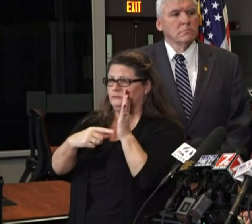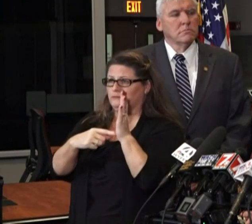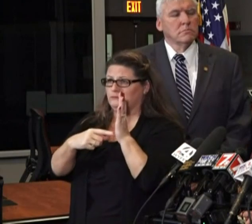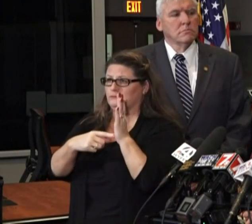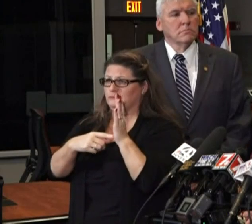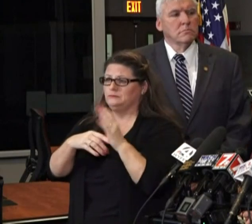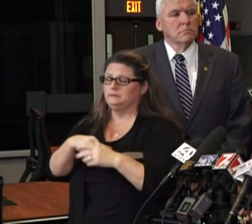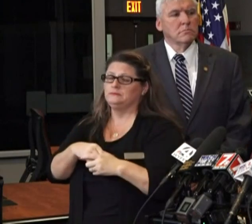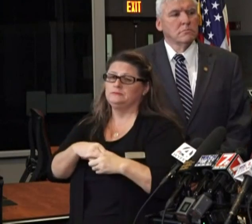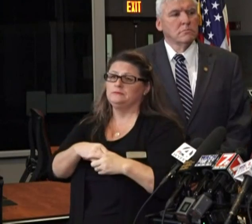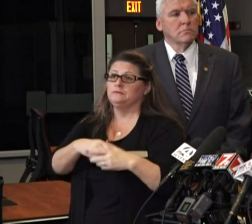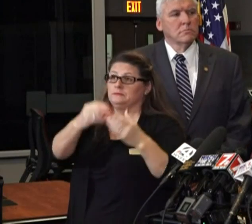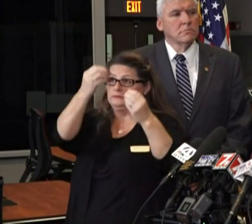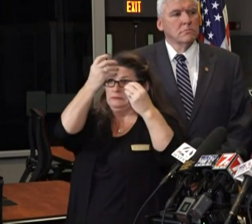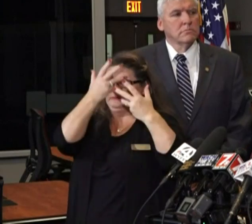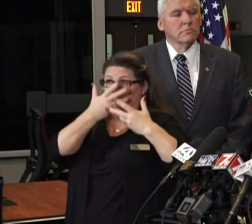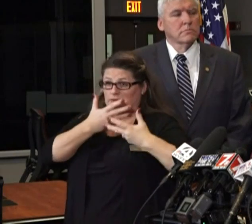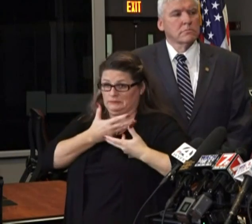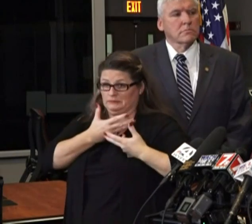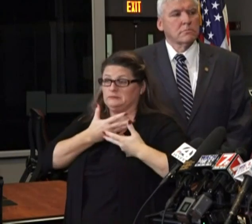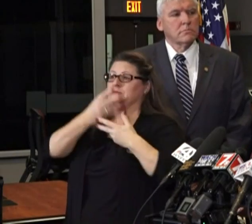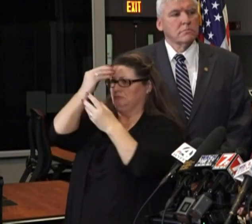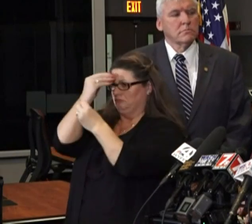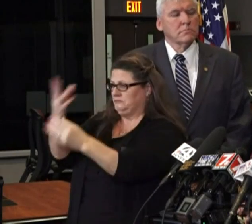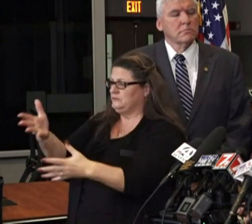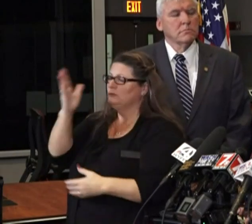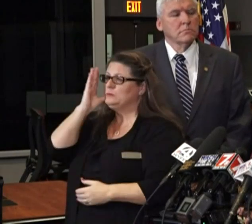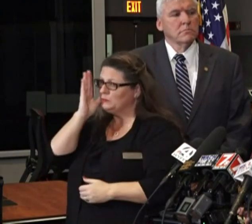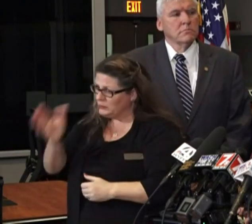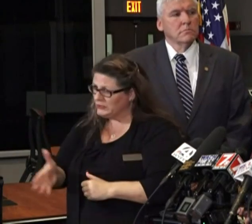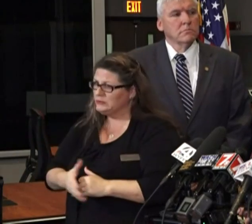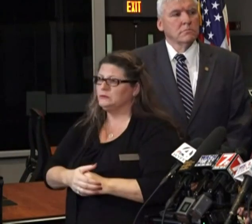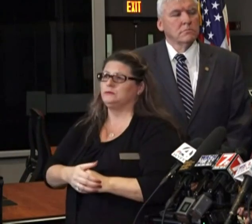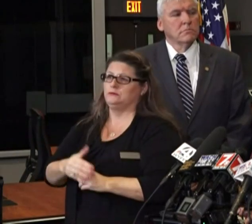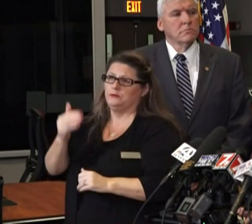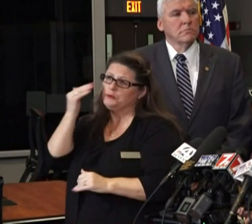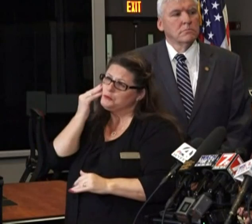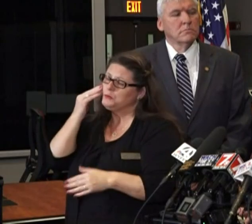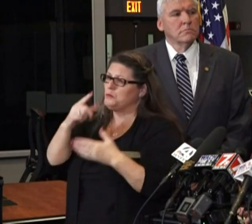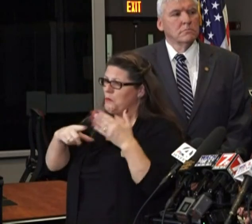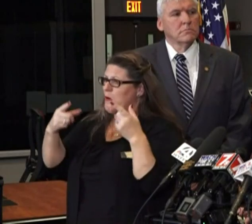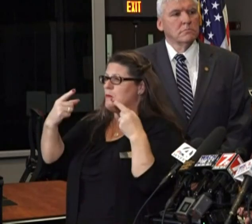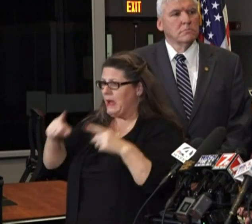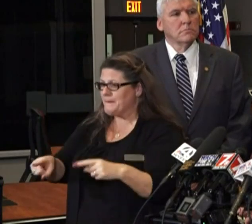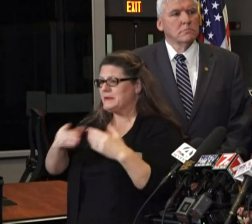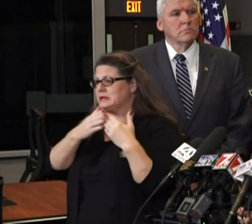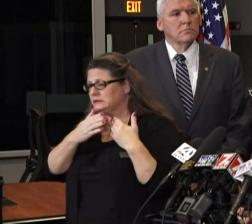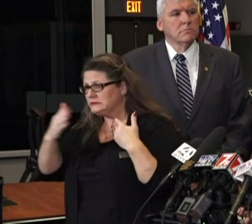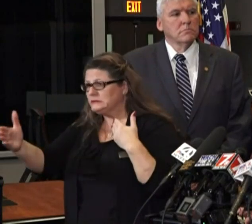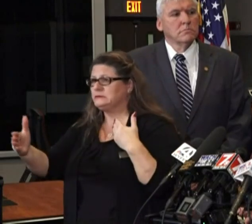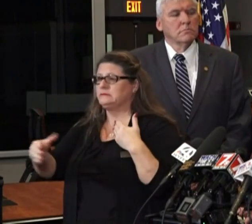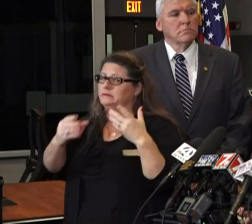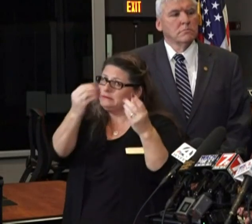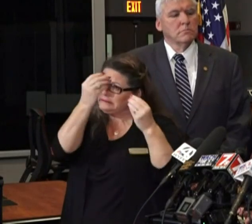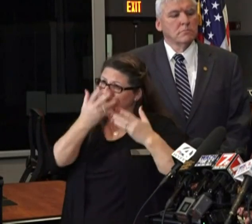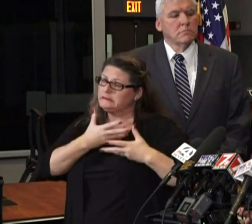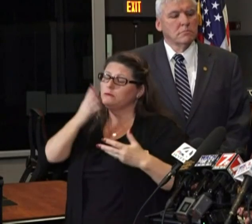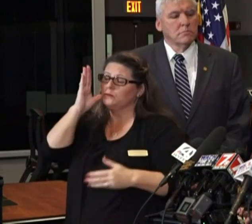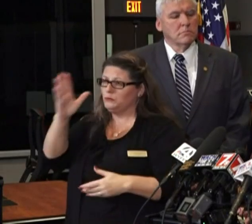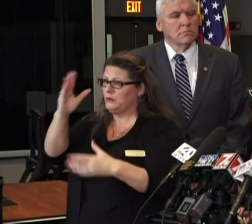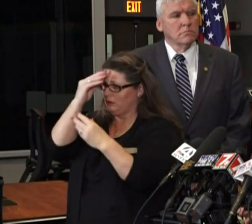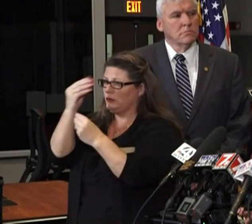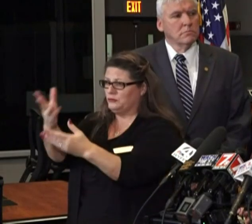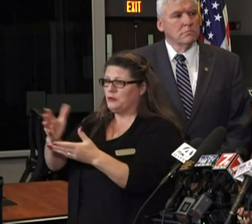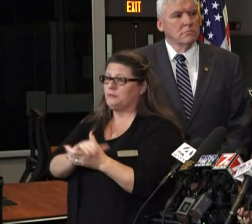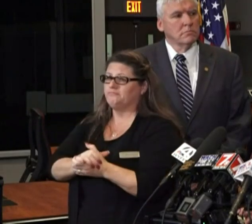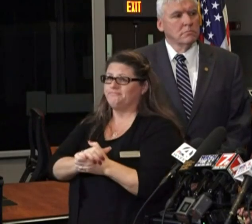more, we will make sure to keep you informed on the latest information as we receive it. I